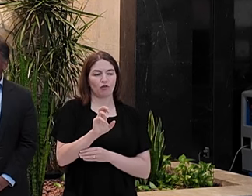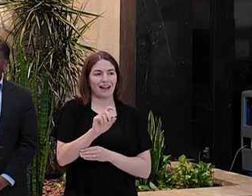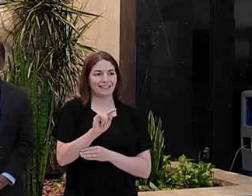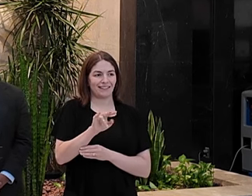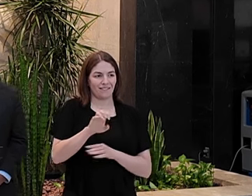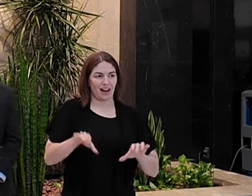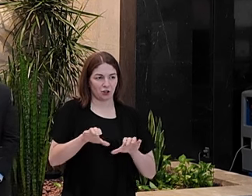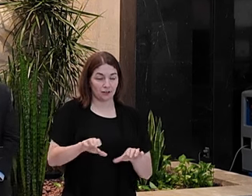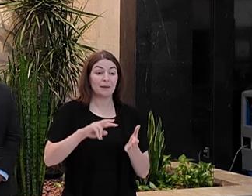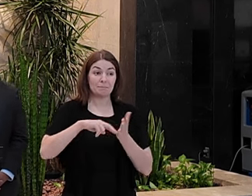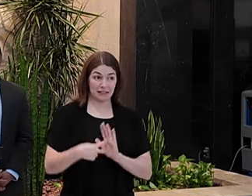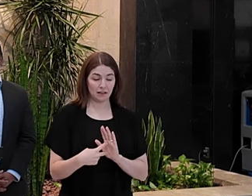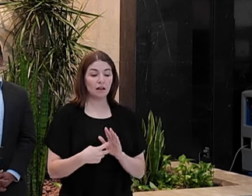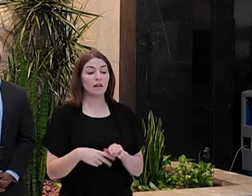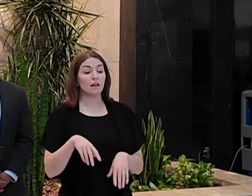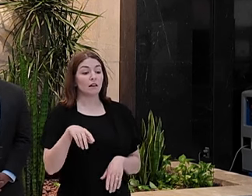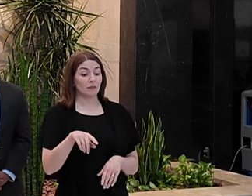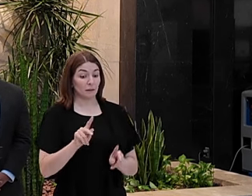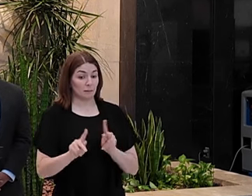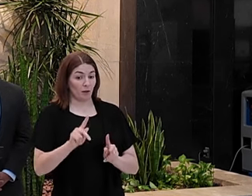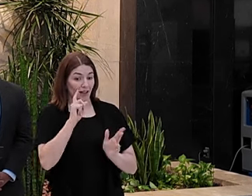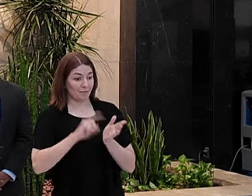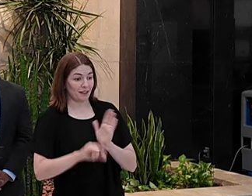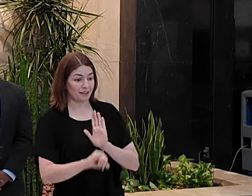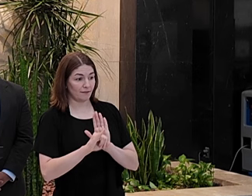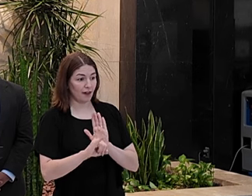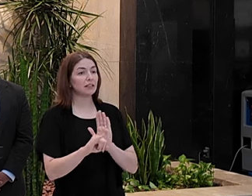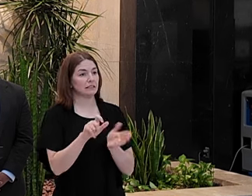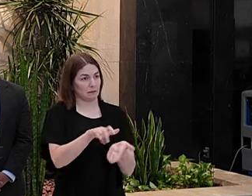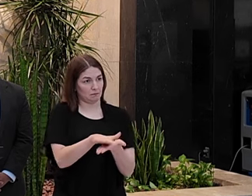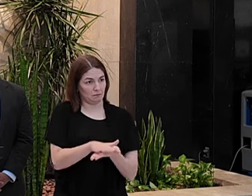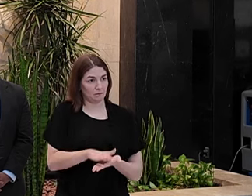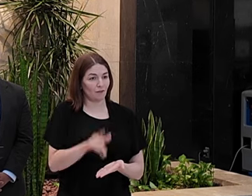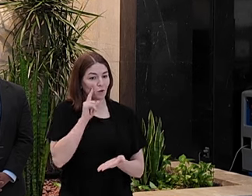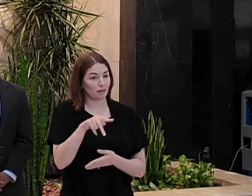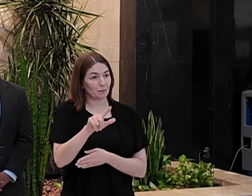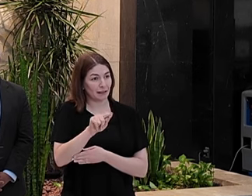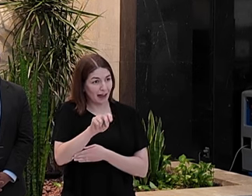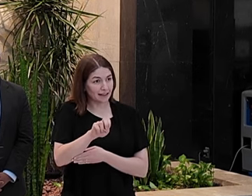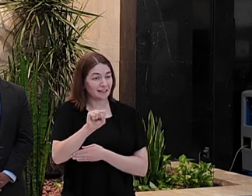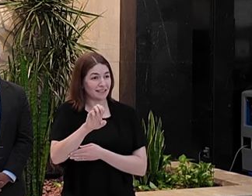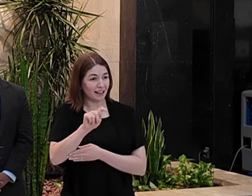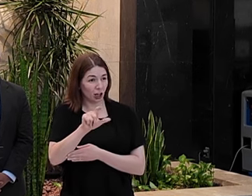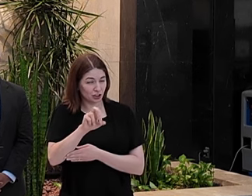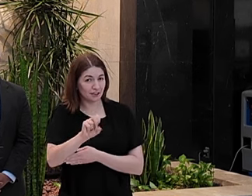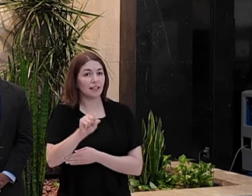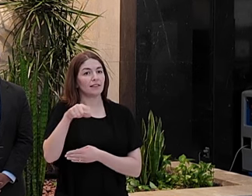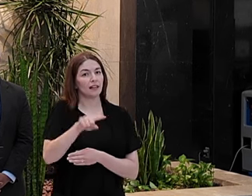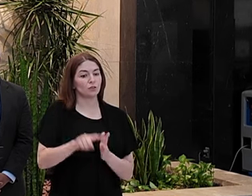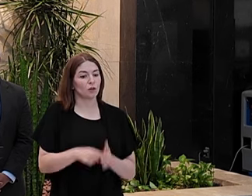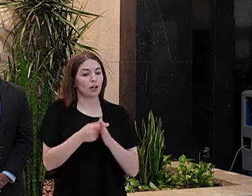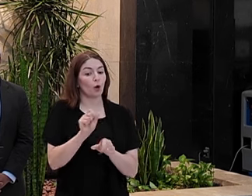operators identify the need to do the cleaning of those plate settlers, then that would initiate a work order that would be put